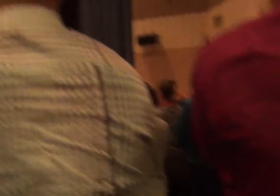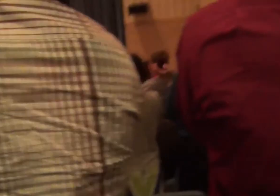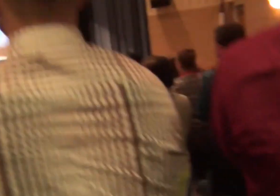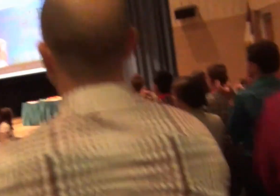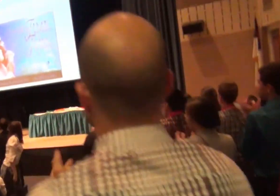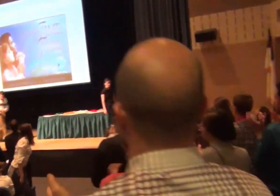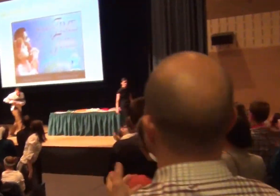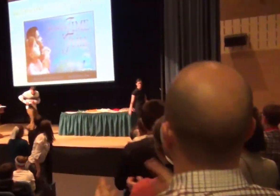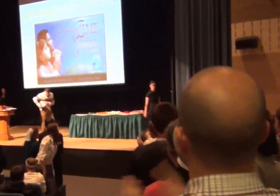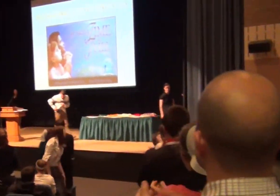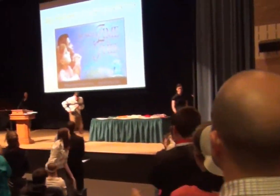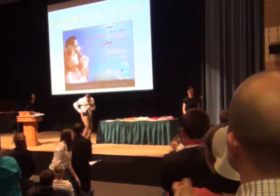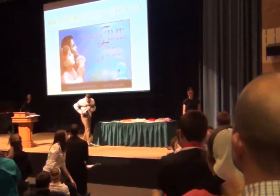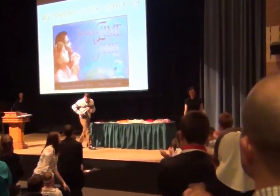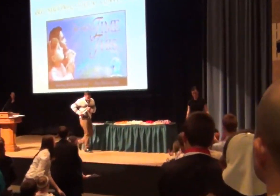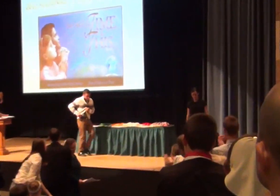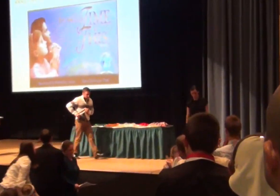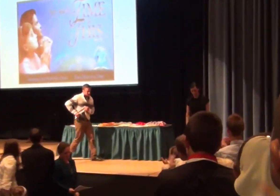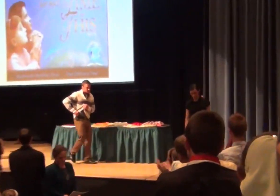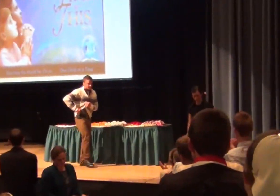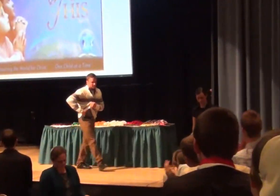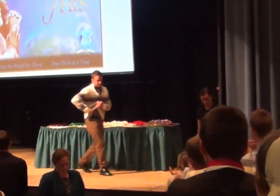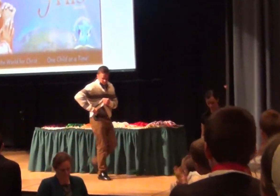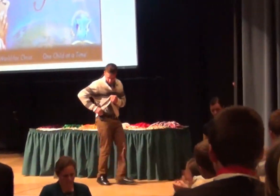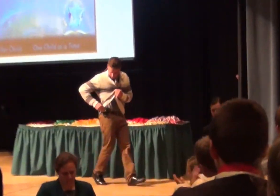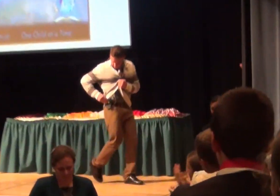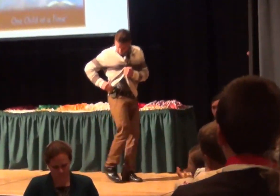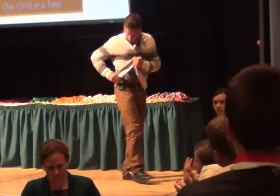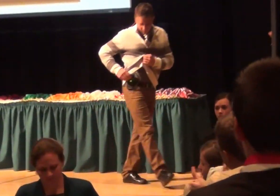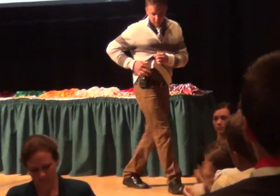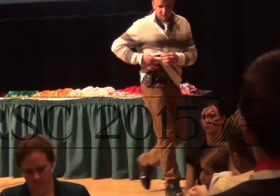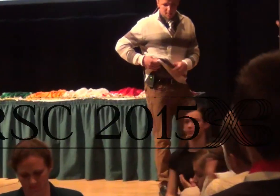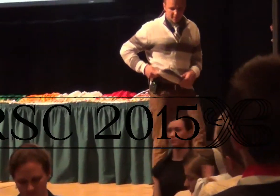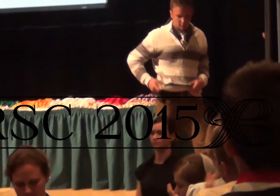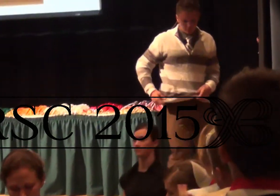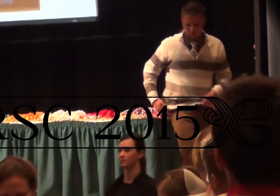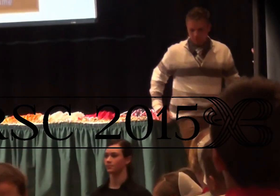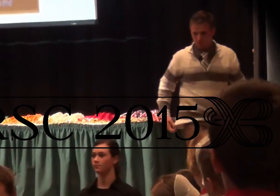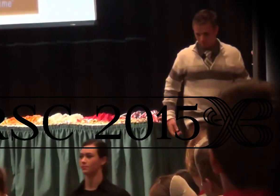Thank you very much. Thank you very much.